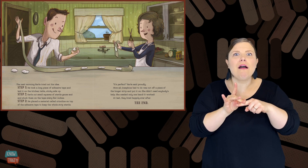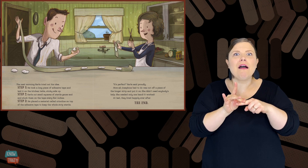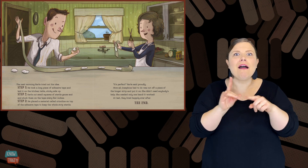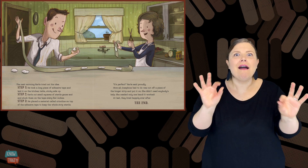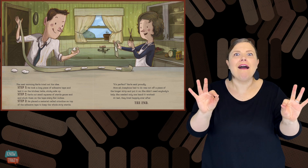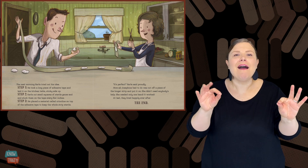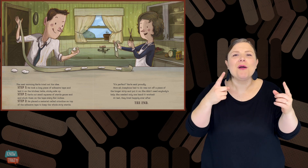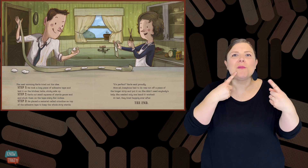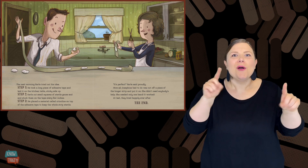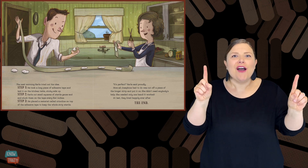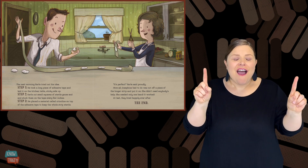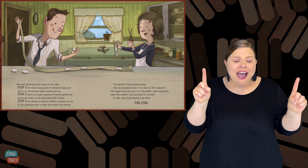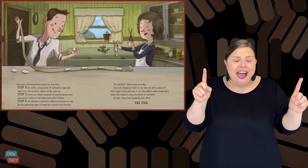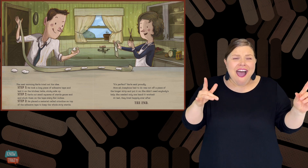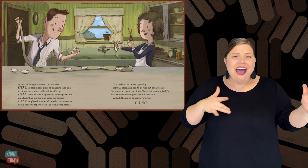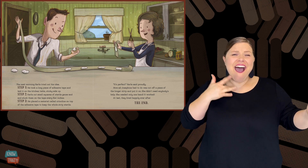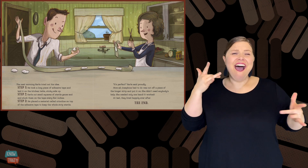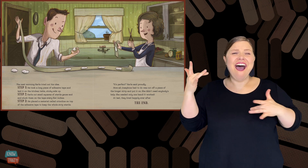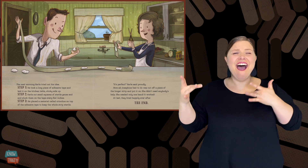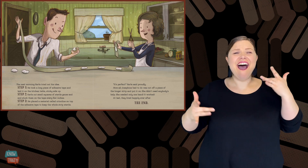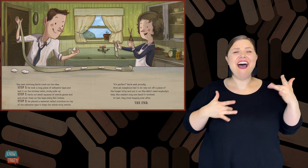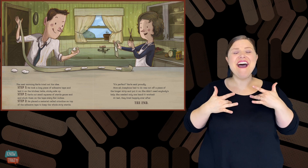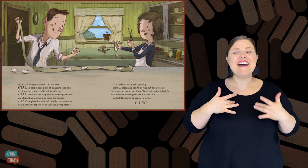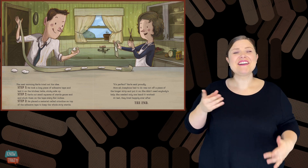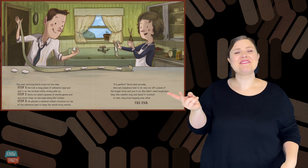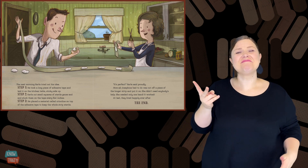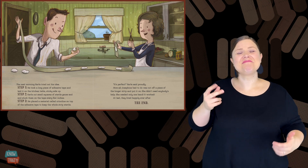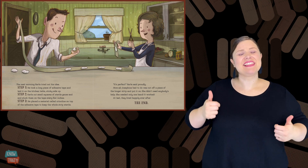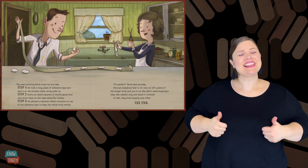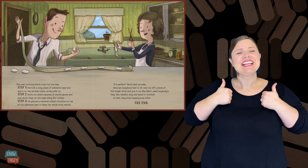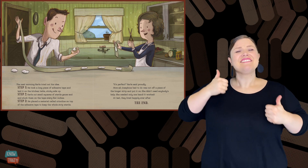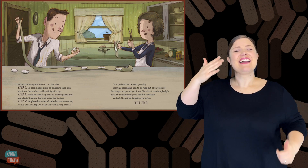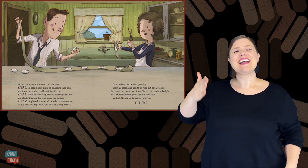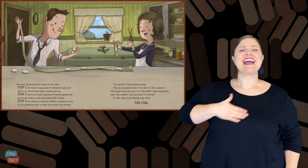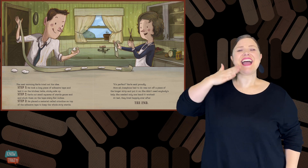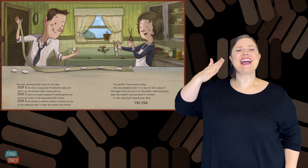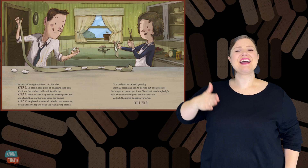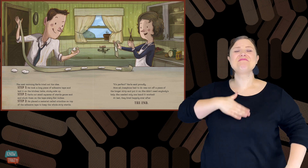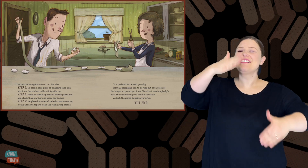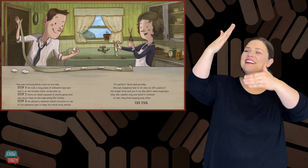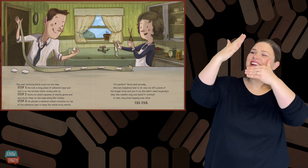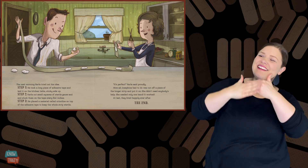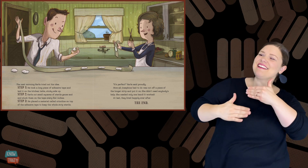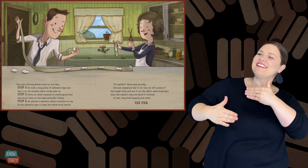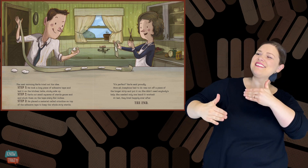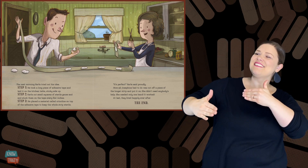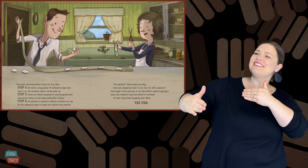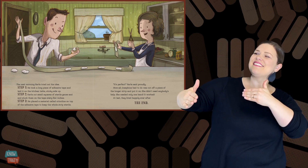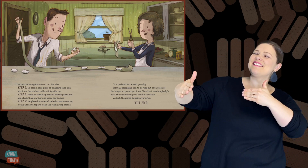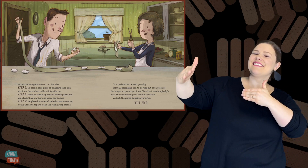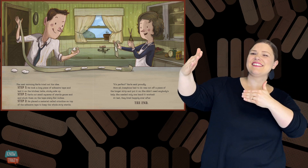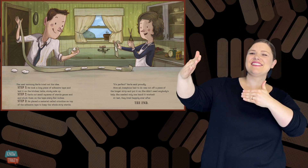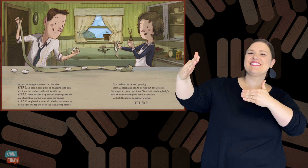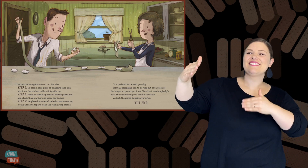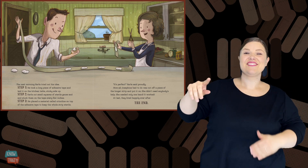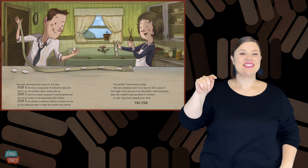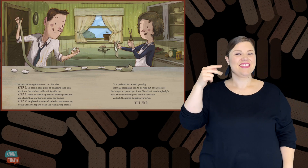worked. At last, they lived happily ever after. The end.